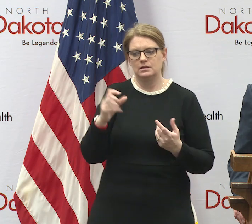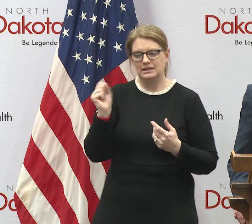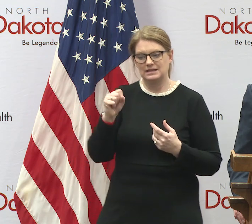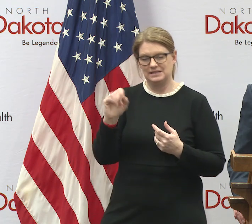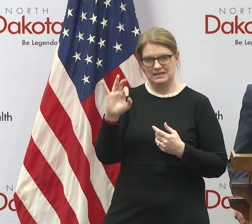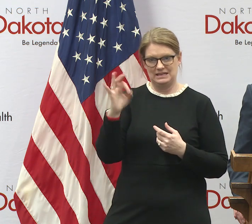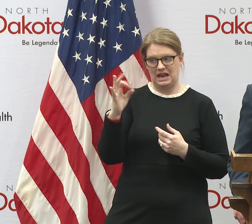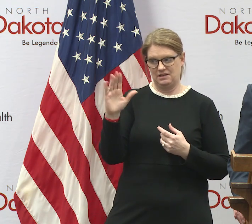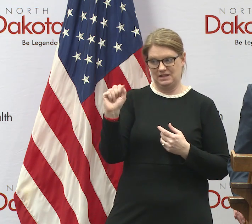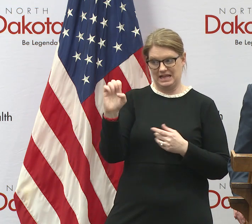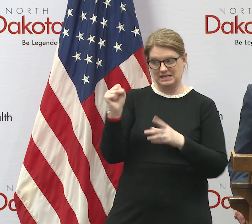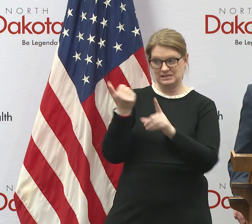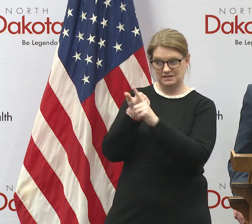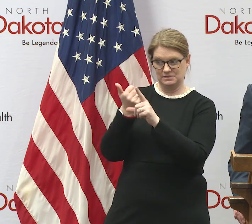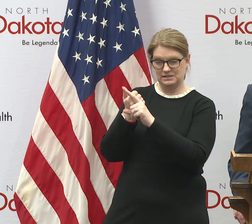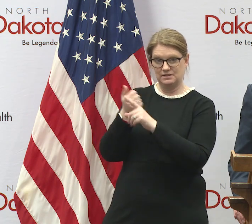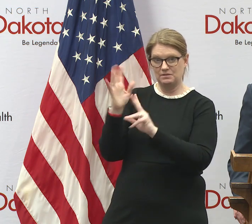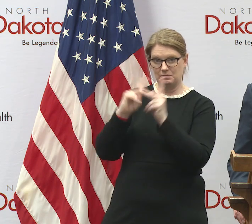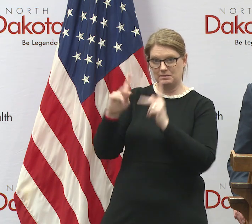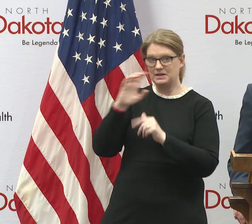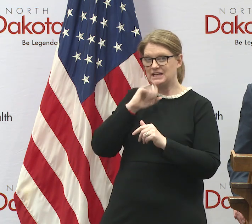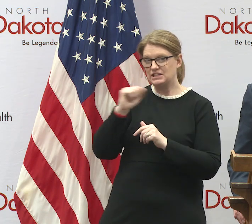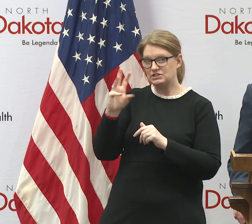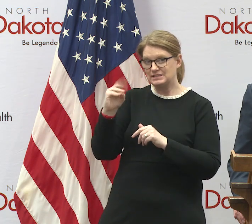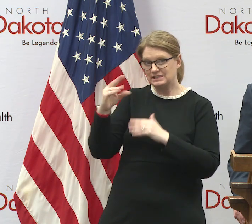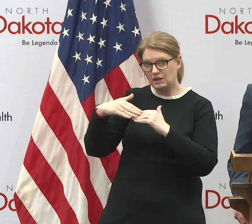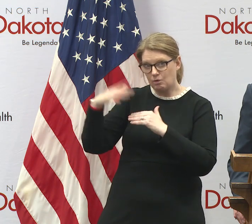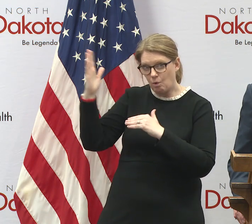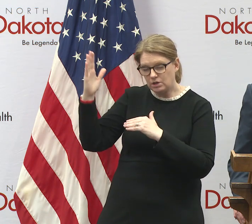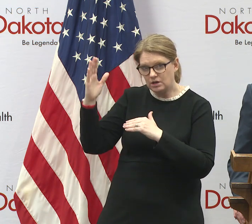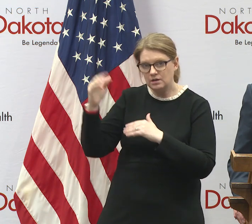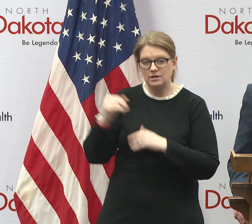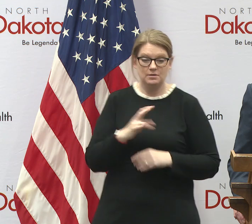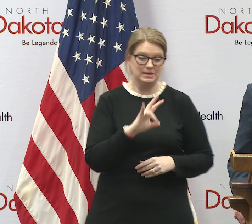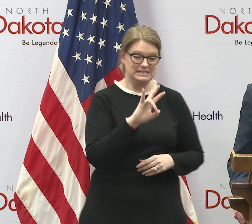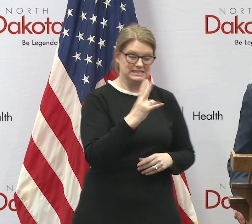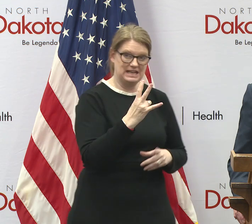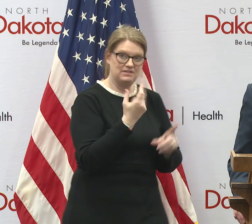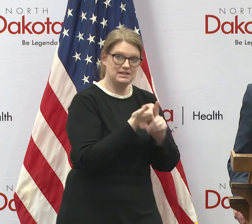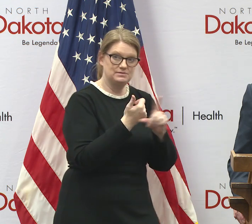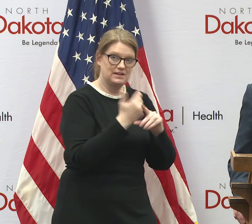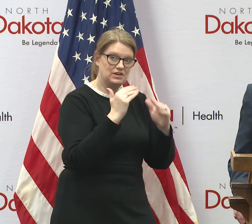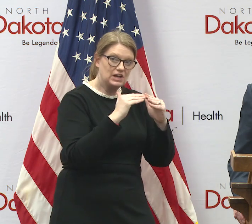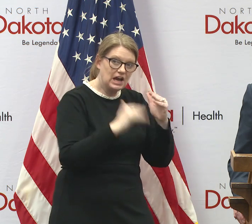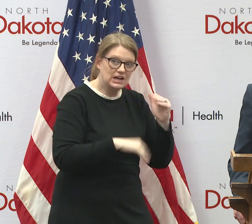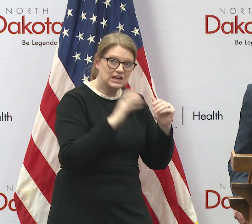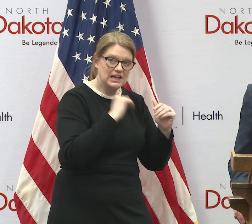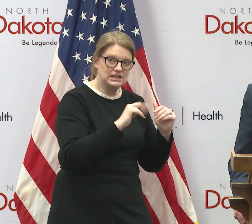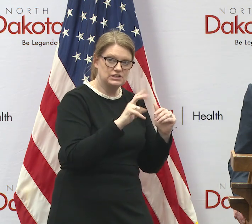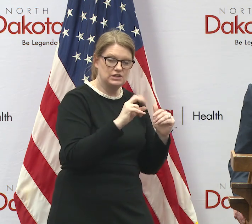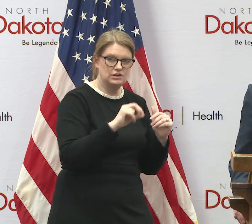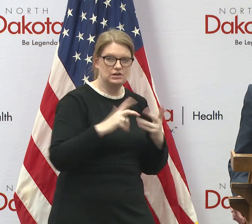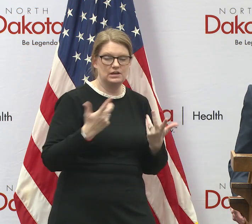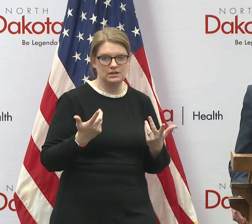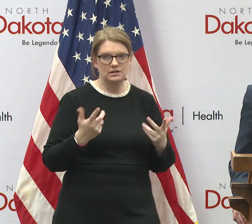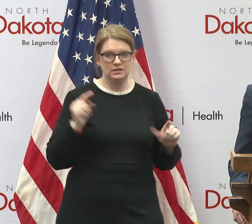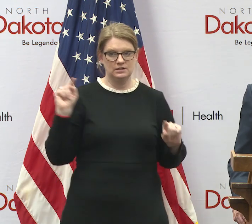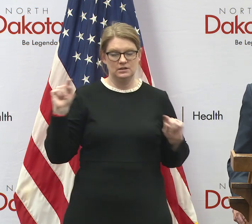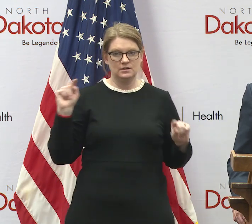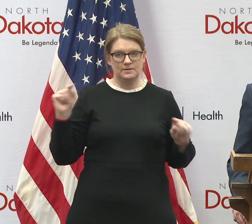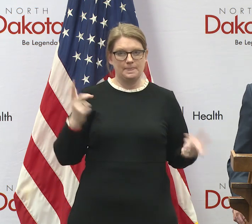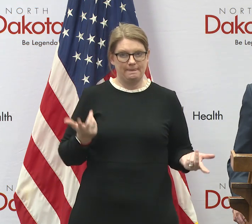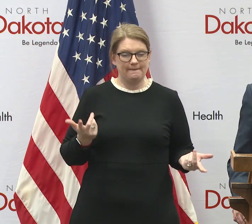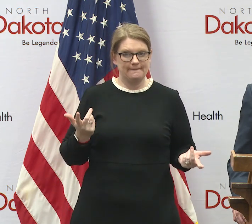of those cases are people that are 60 and older, but 7 of those are under age 30, the remainder are under 60. So what that means